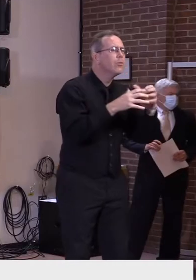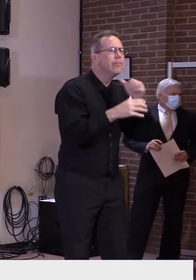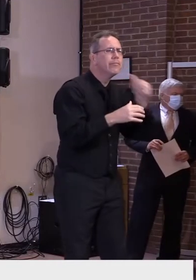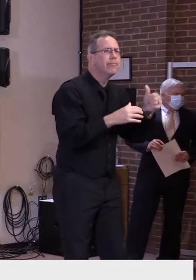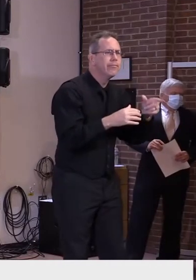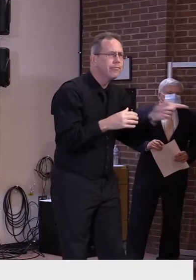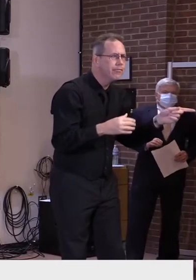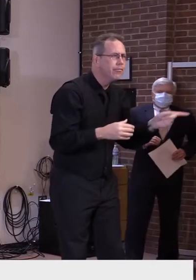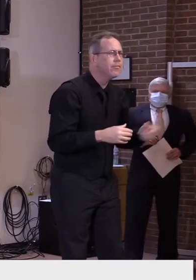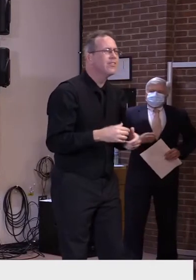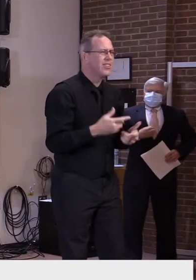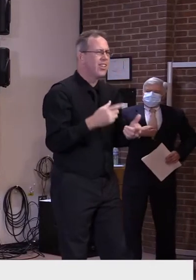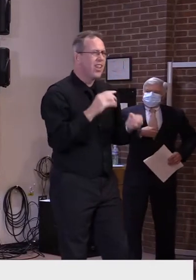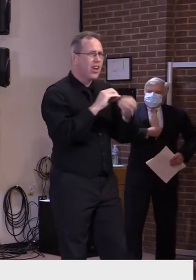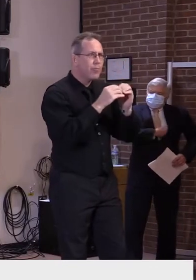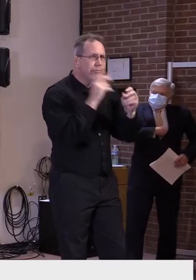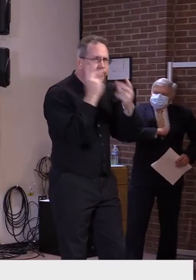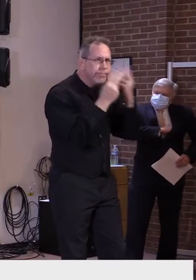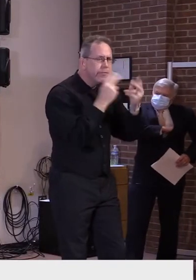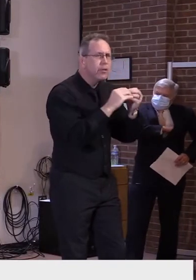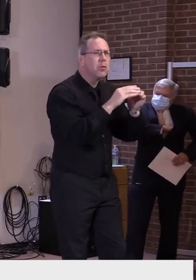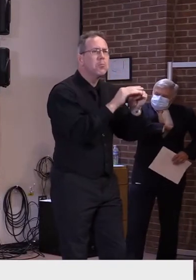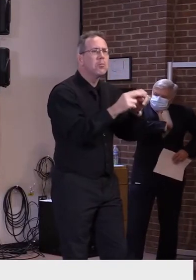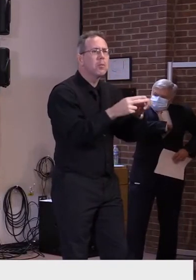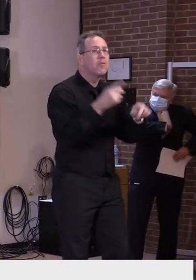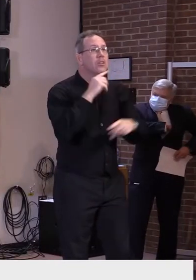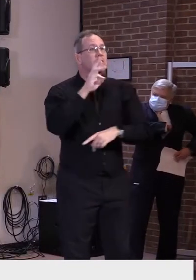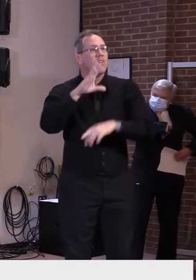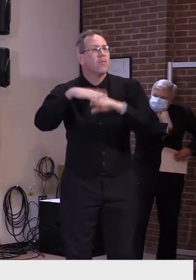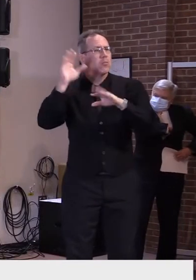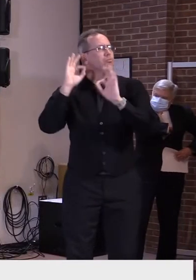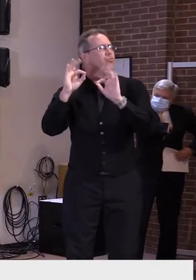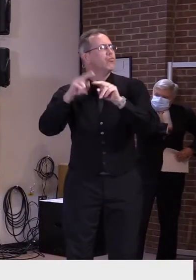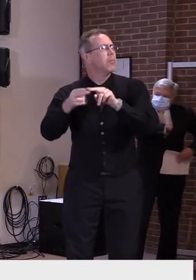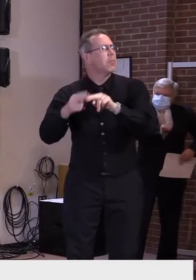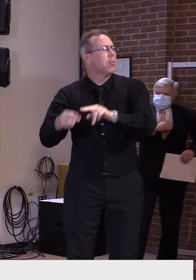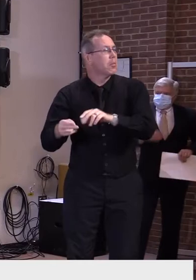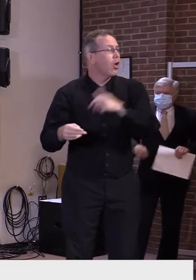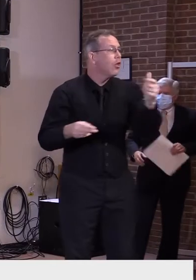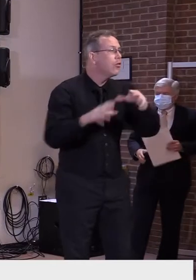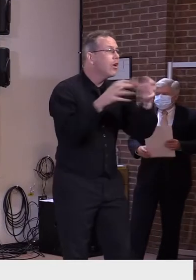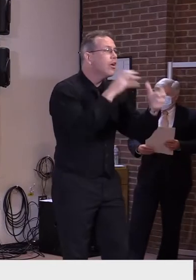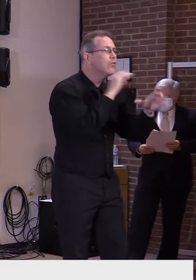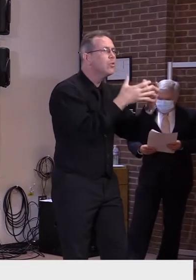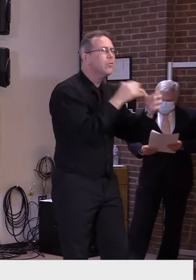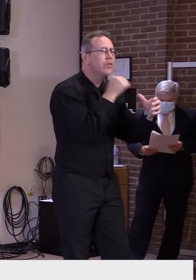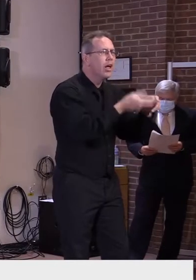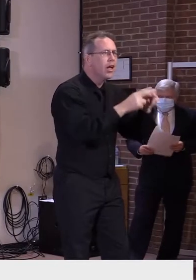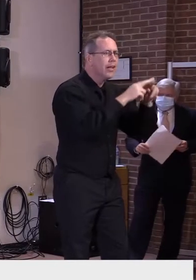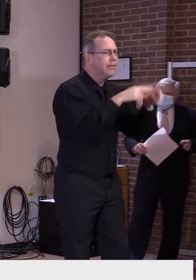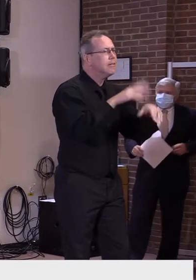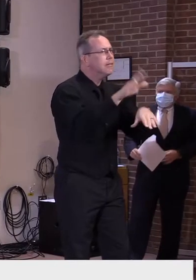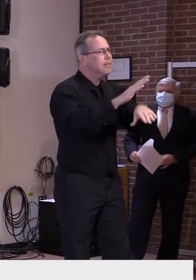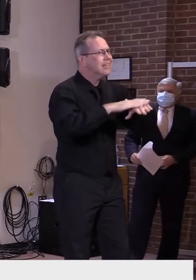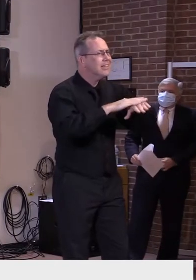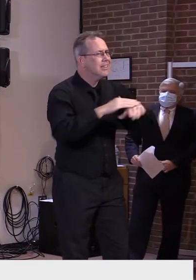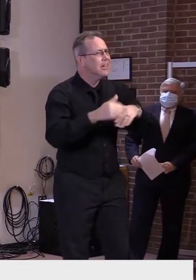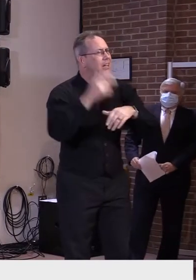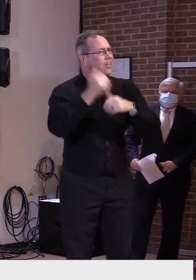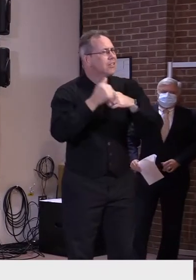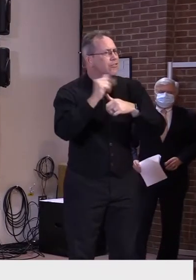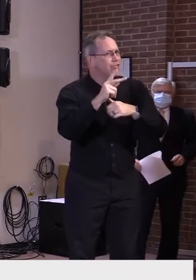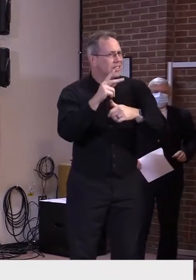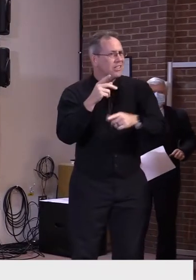important because we know this population is most at risk, and it also could explain why Vermont's hospitalization